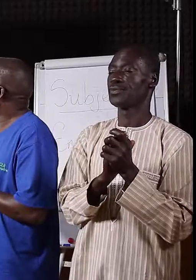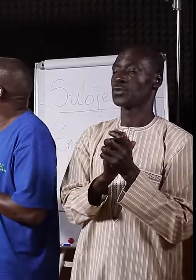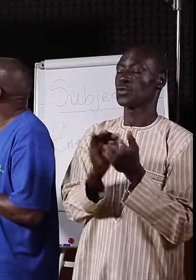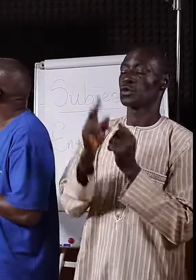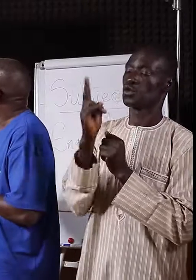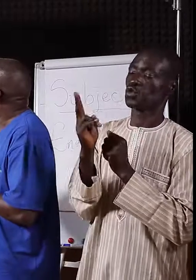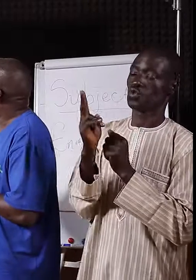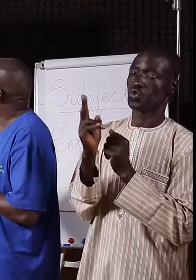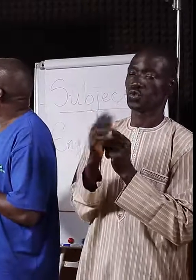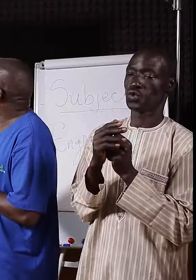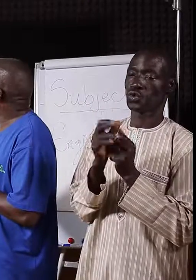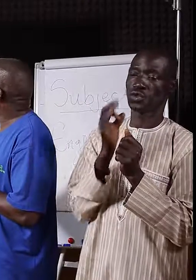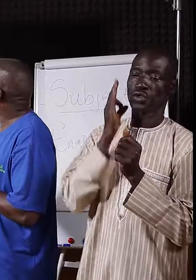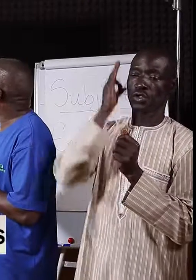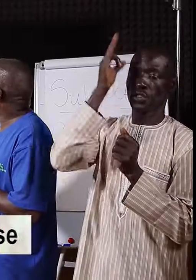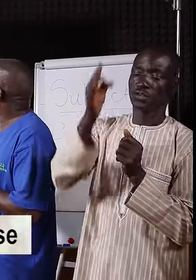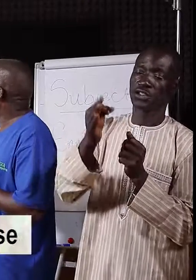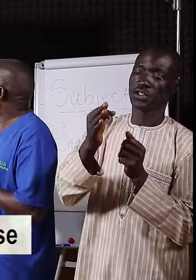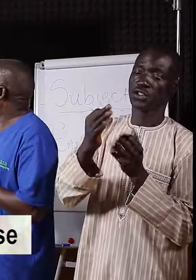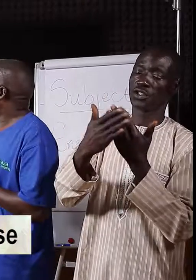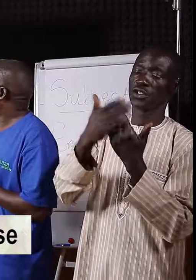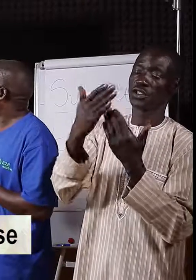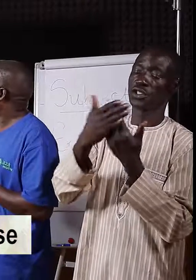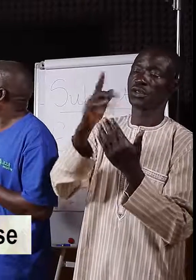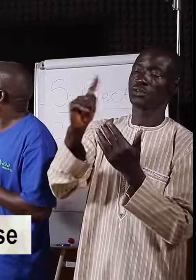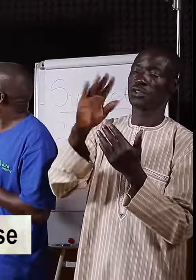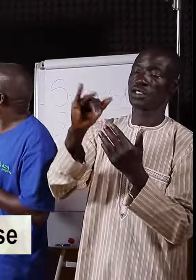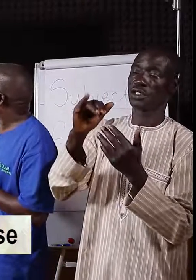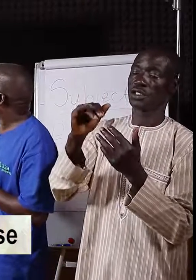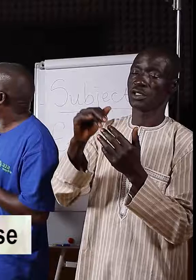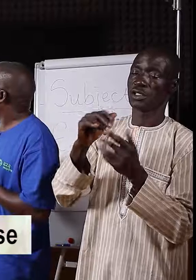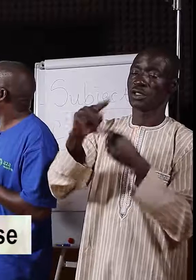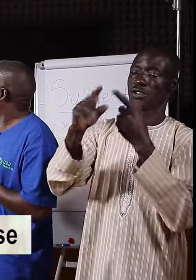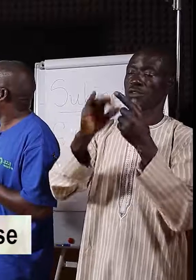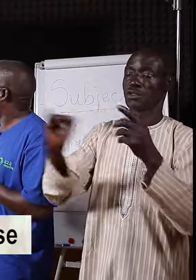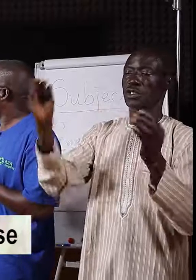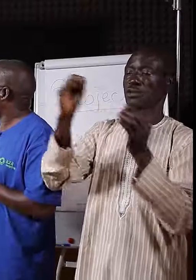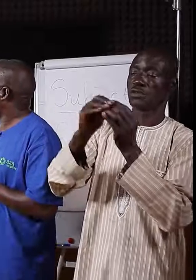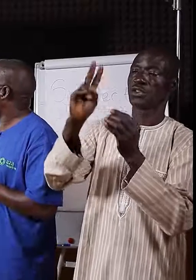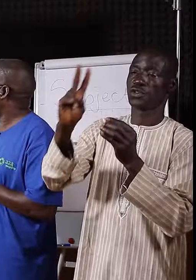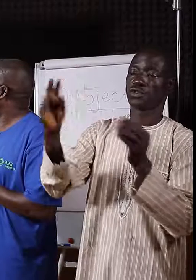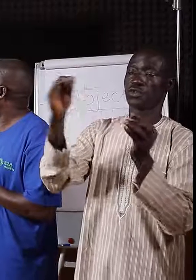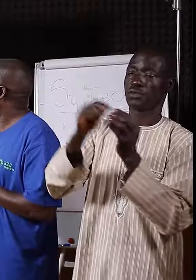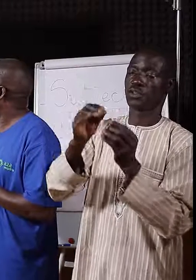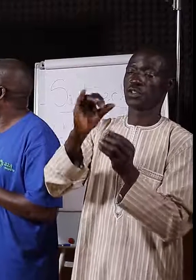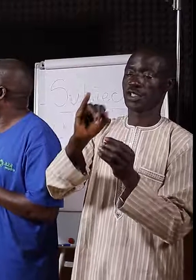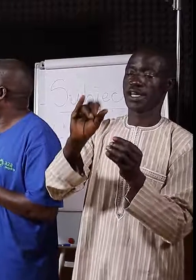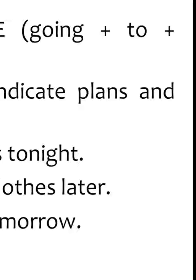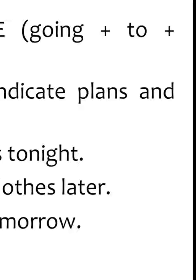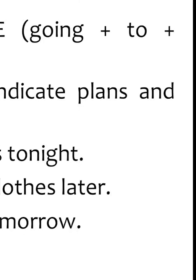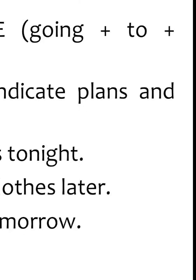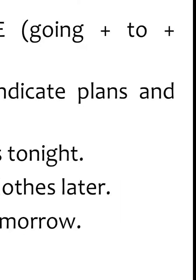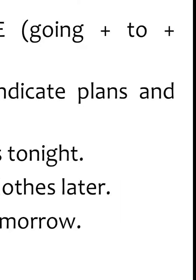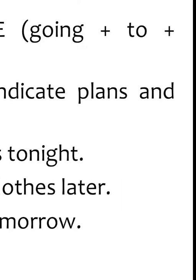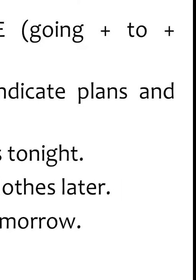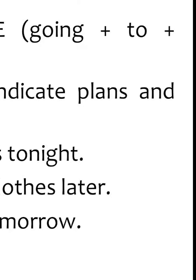2. Future simple tense. In bracket, going plus to plus infinitive.